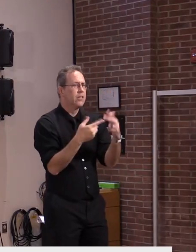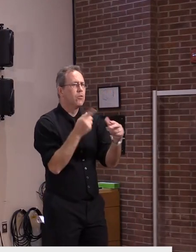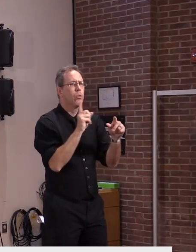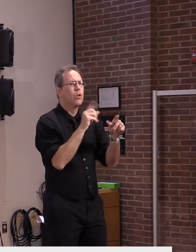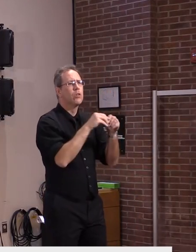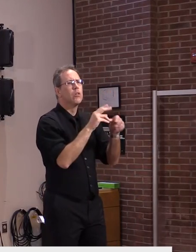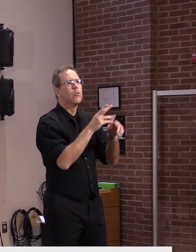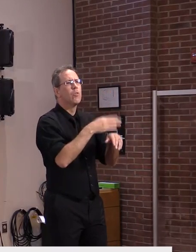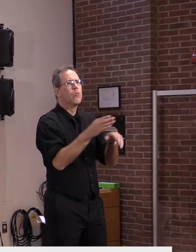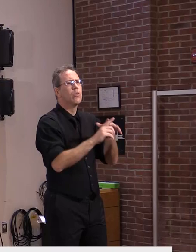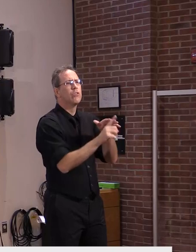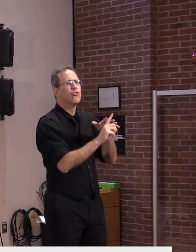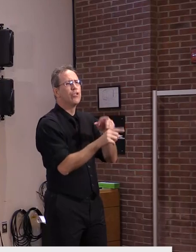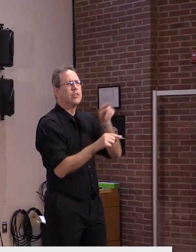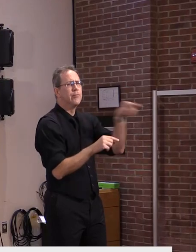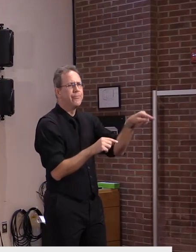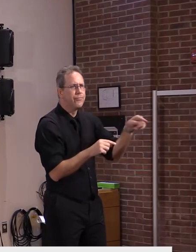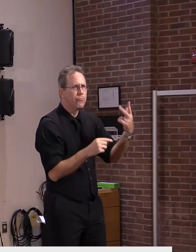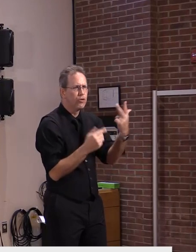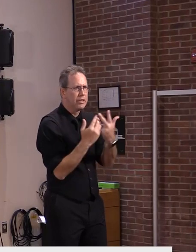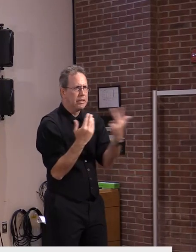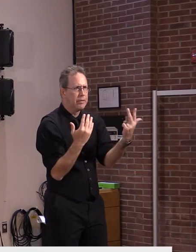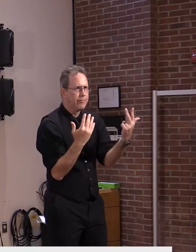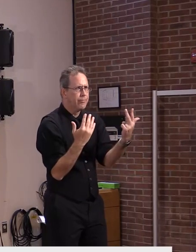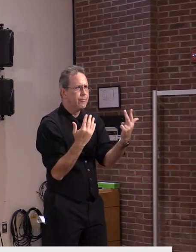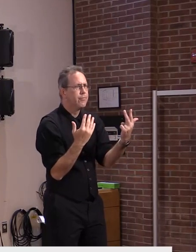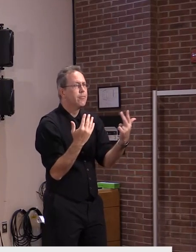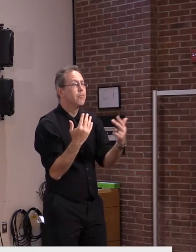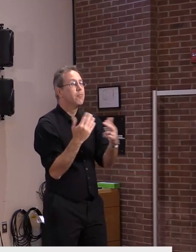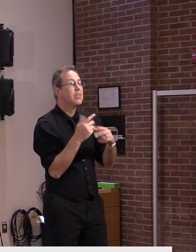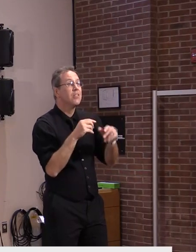not actually sent to a hospital